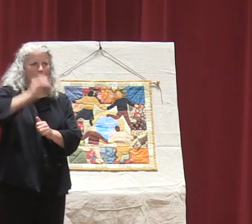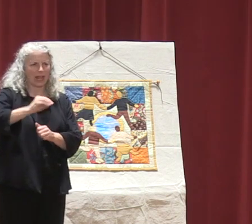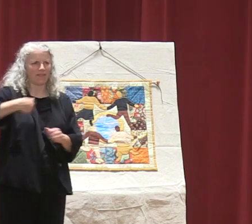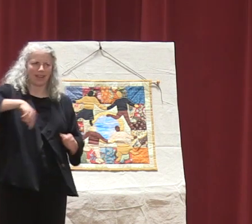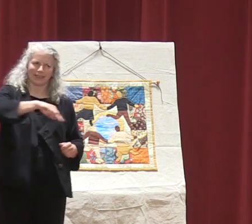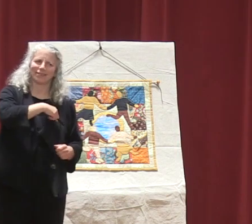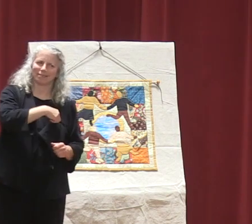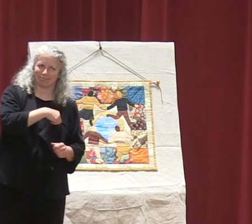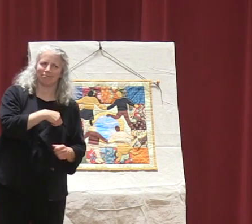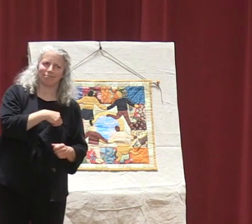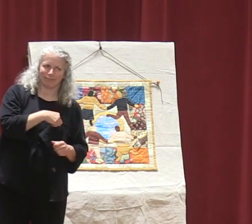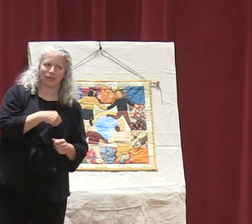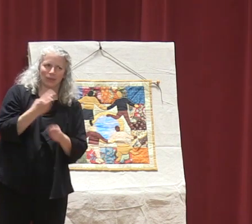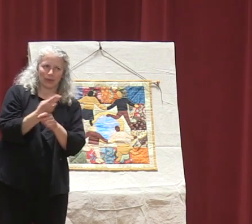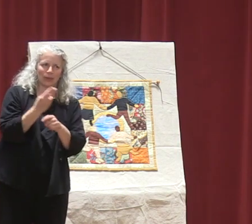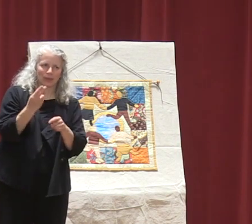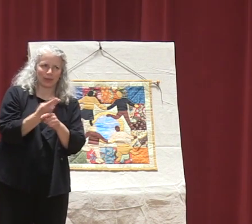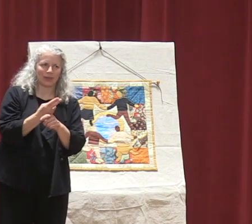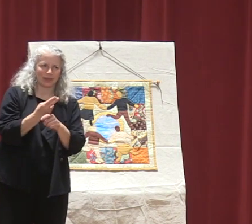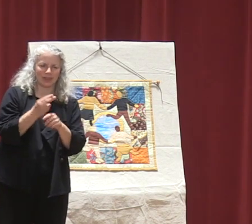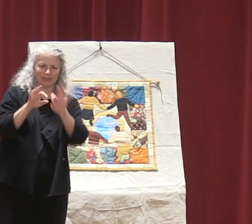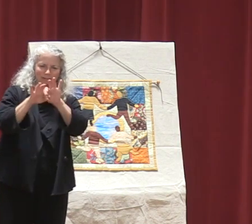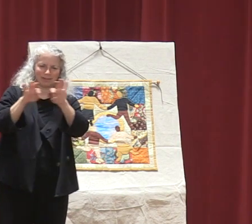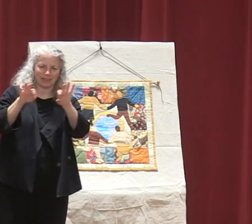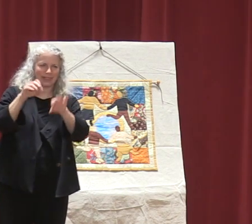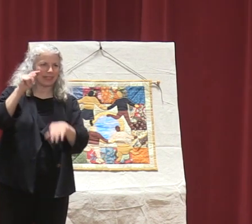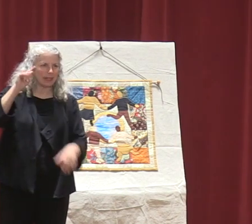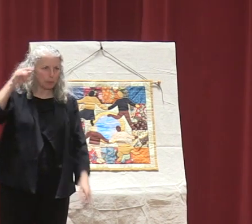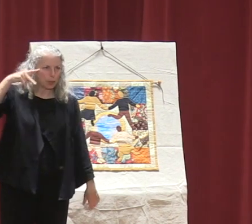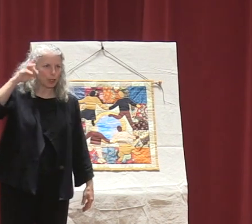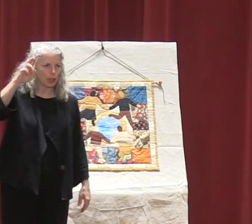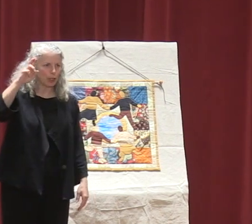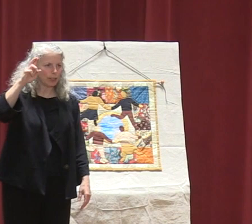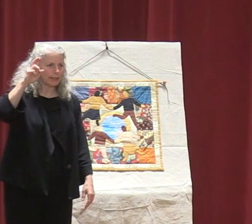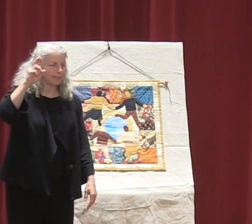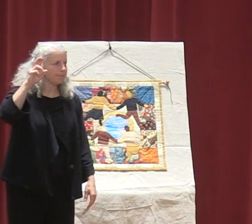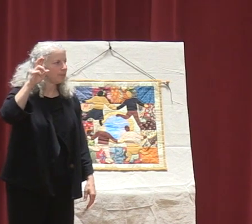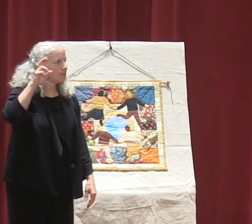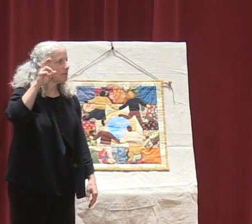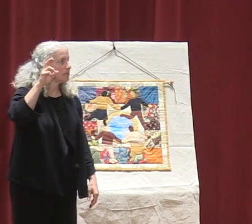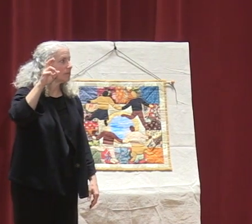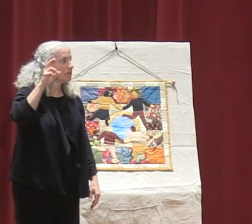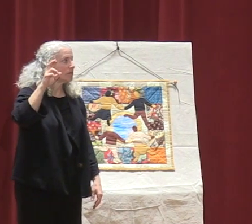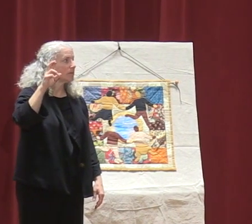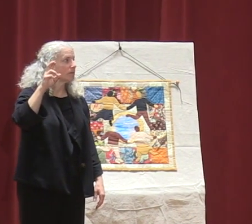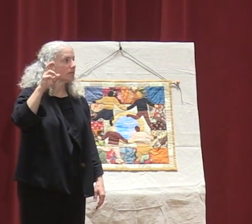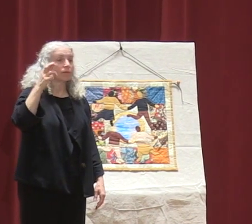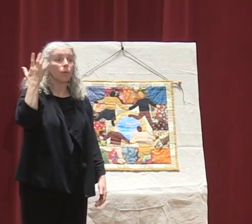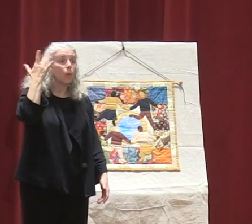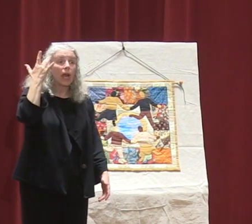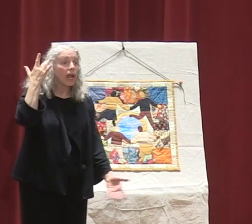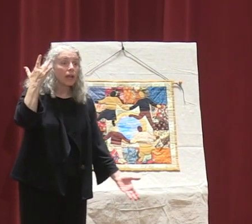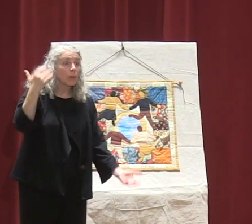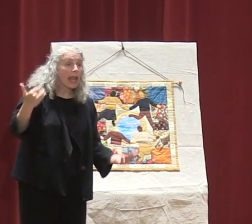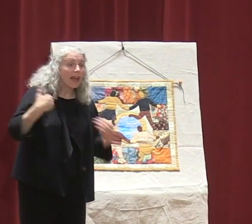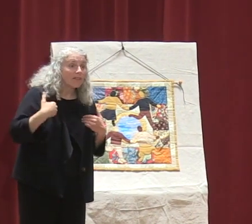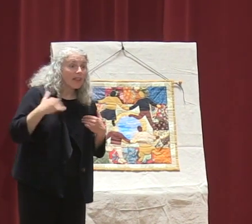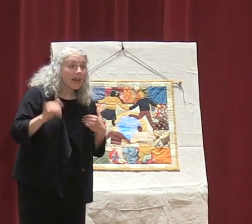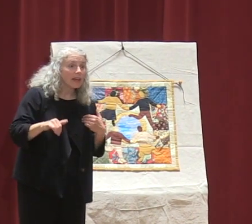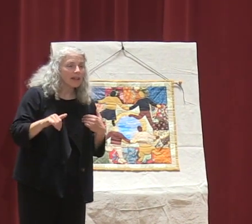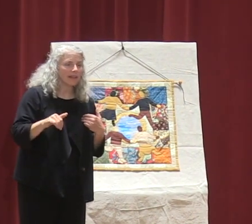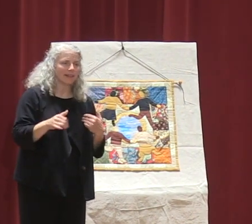us use this tipper. And it's all because of the